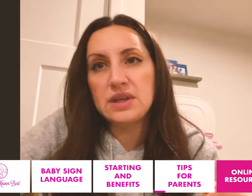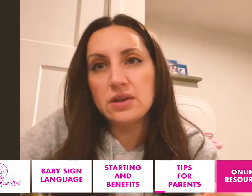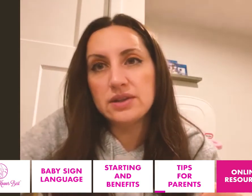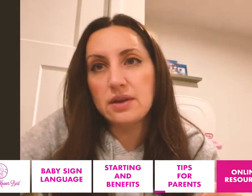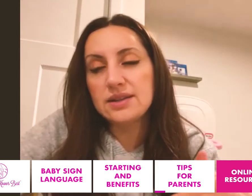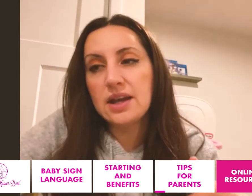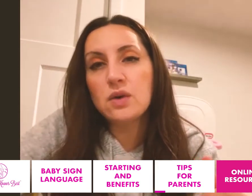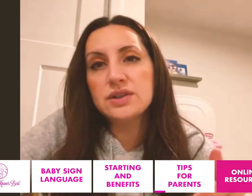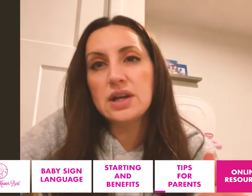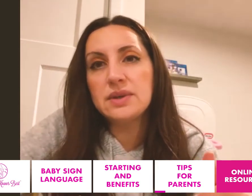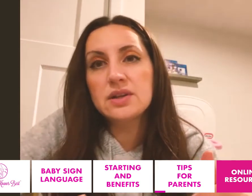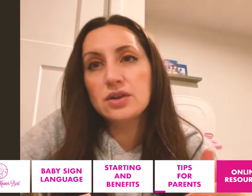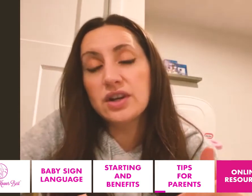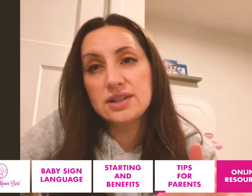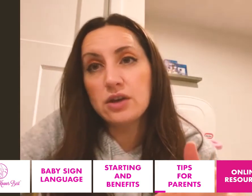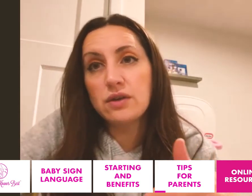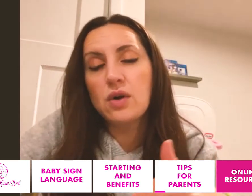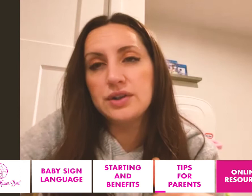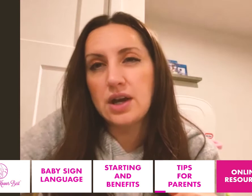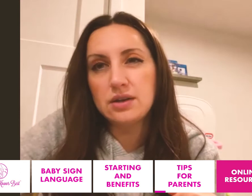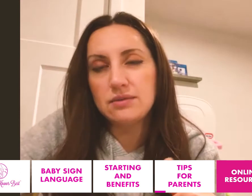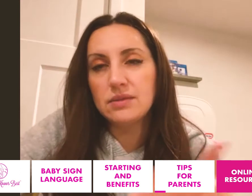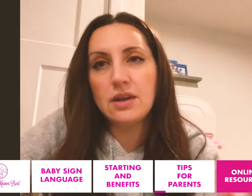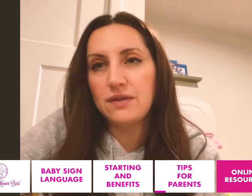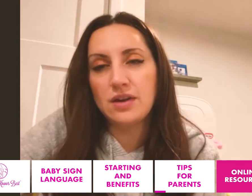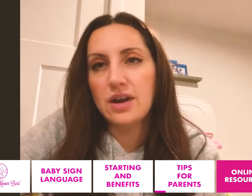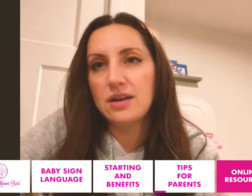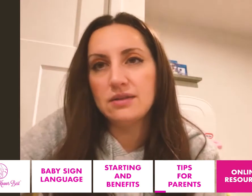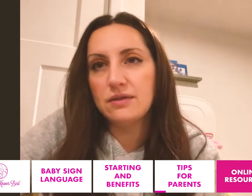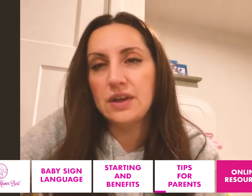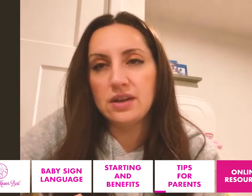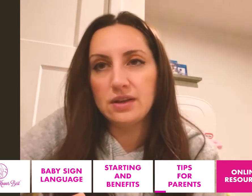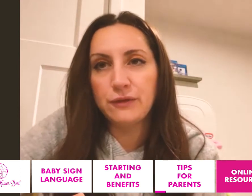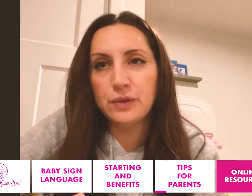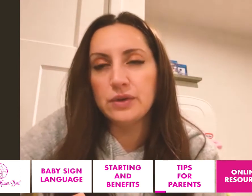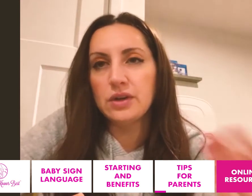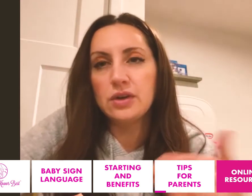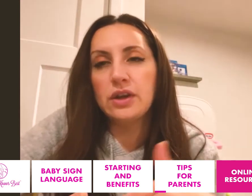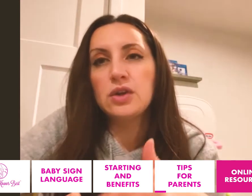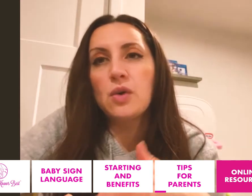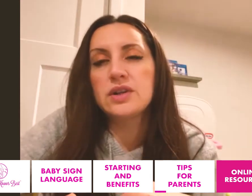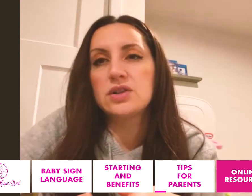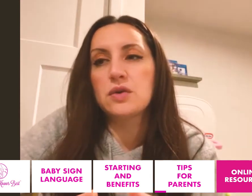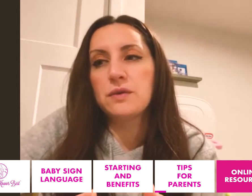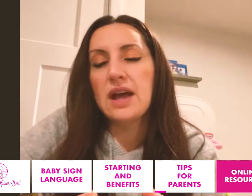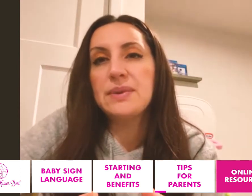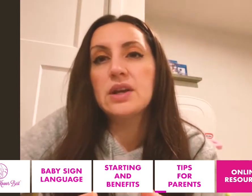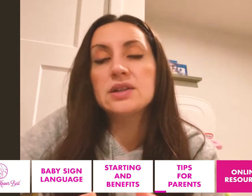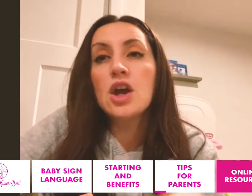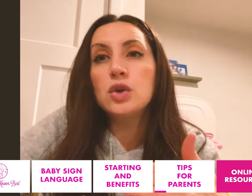meals and saying all done, because they're going to tell you they're all done if they're not feeling the food, or you don't want to start off with that, because you want to